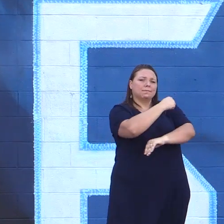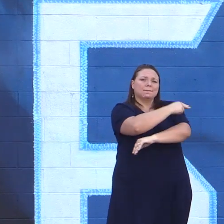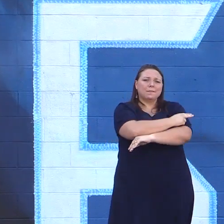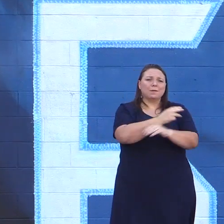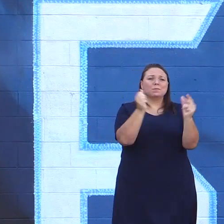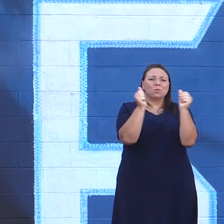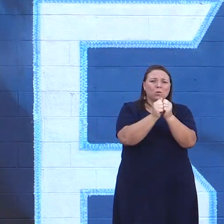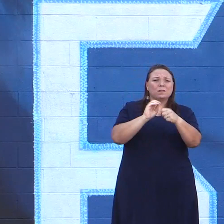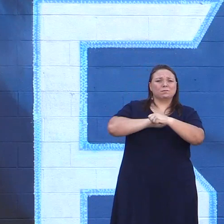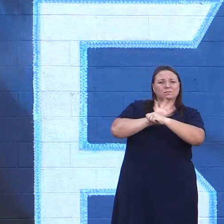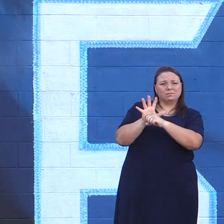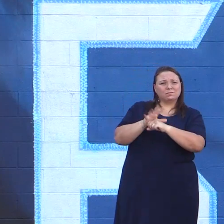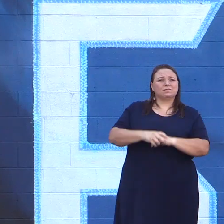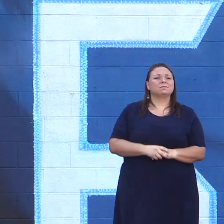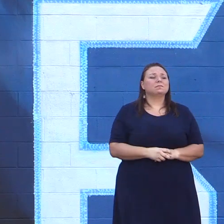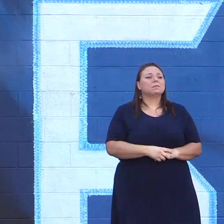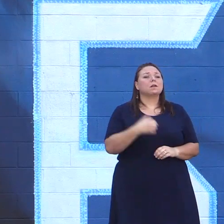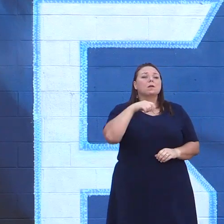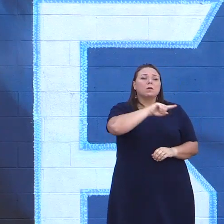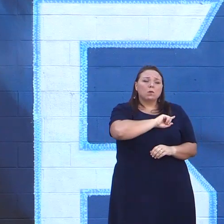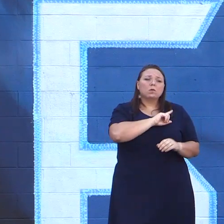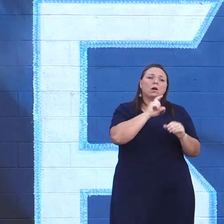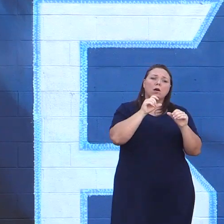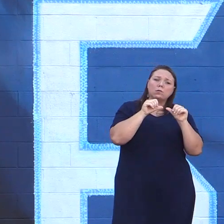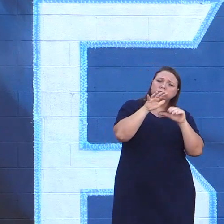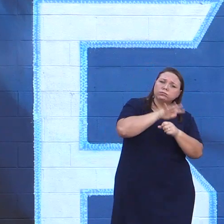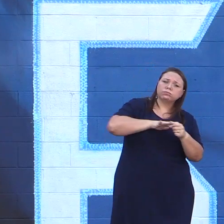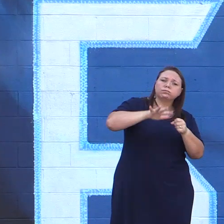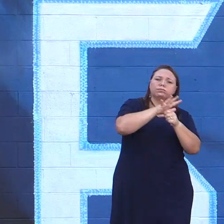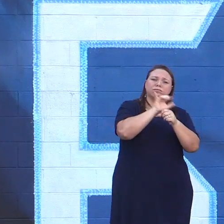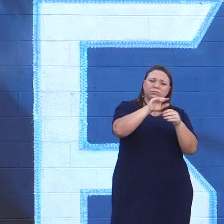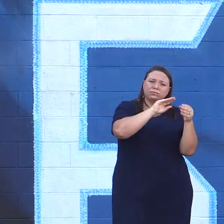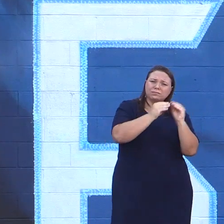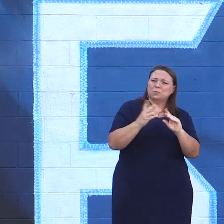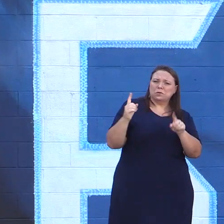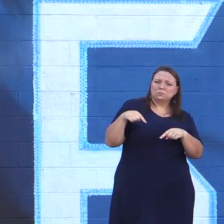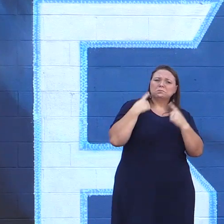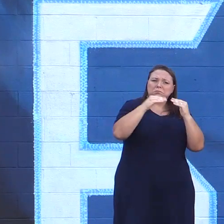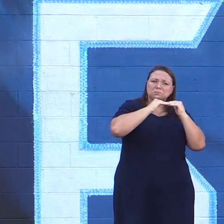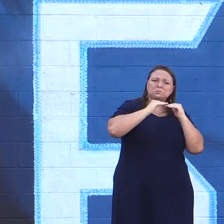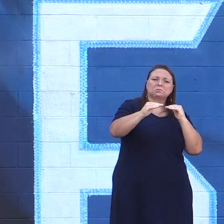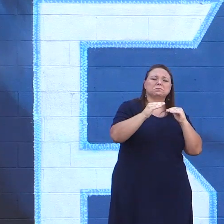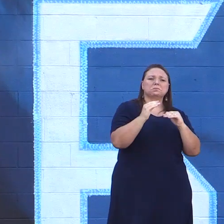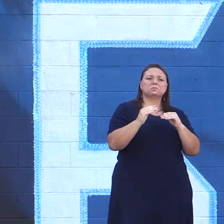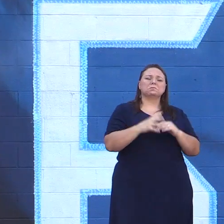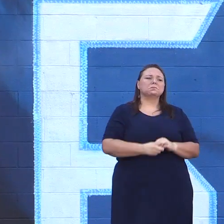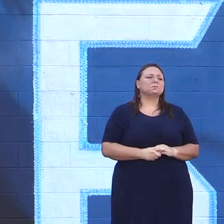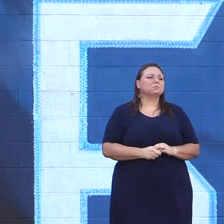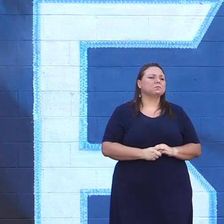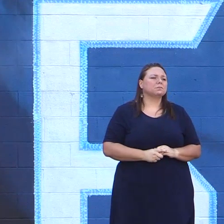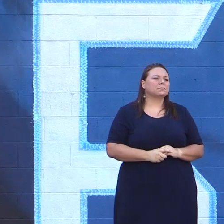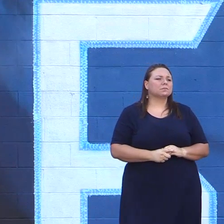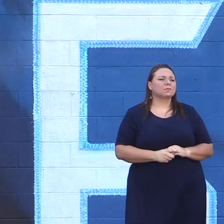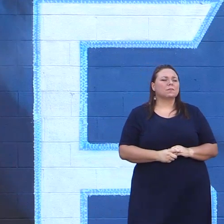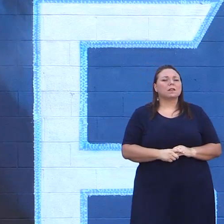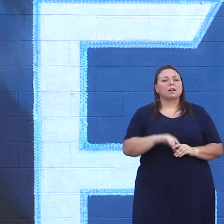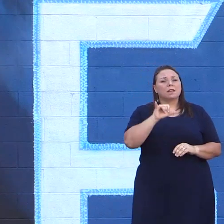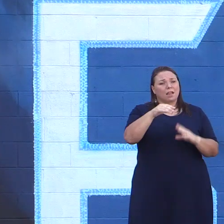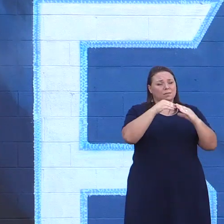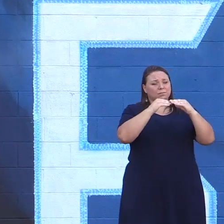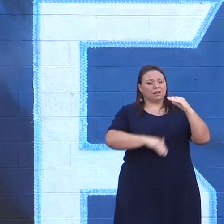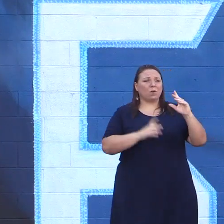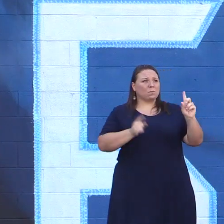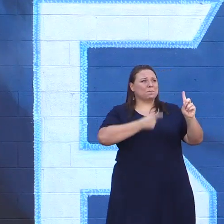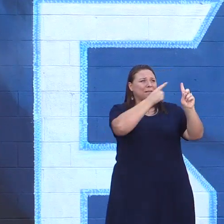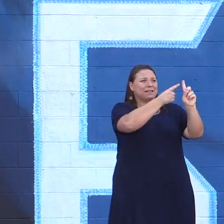with COVID-19. We have been consistently around this number since the beginning of the month. This is well below our peak